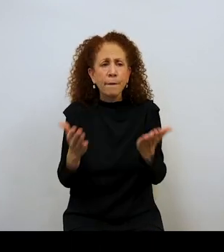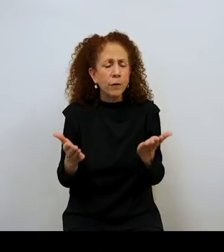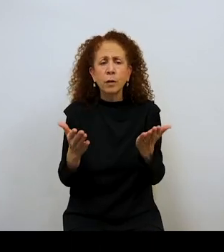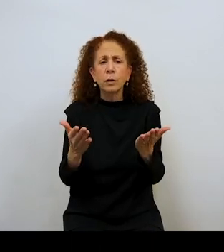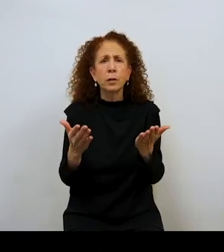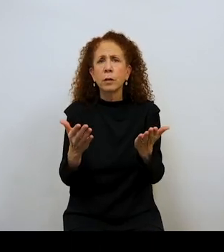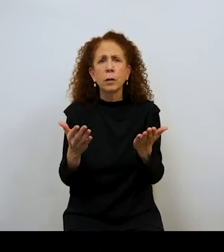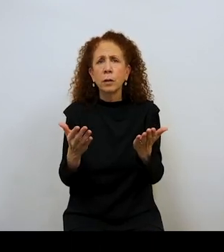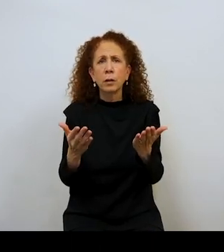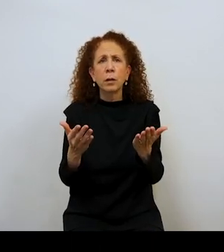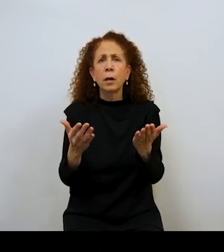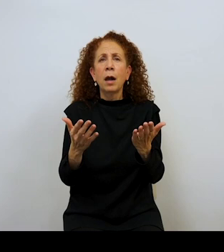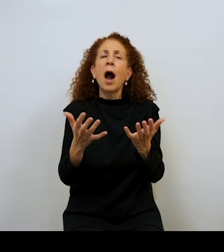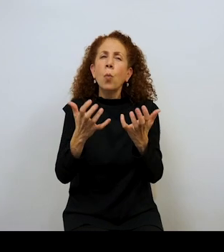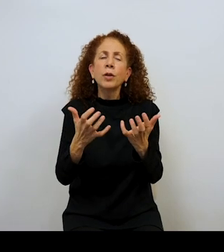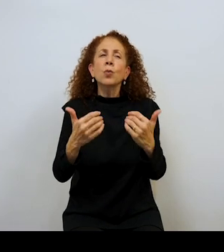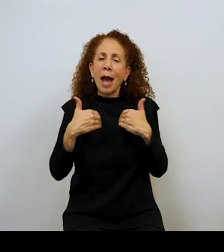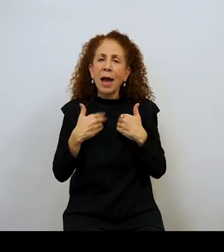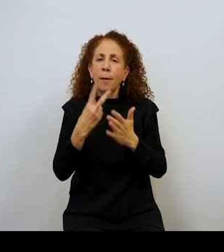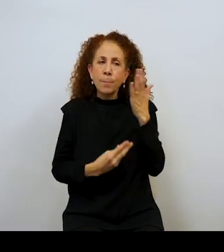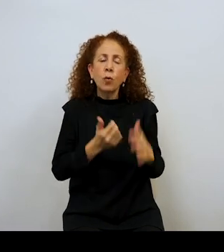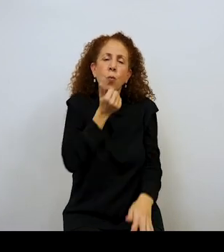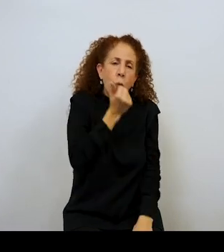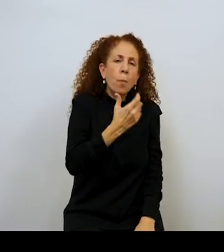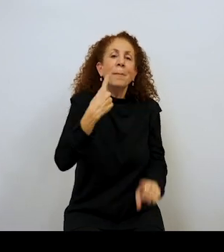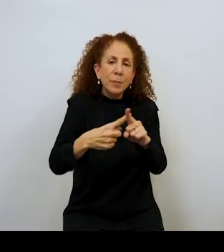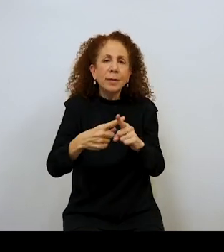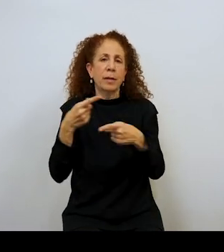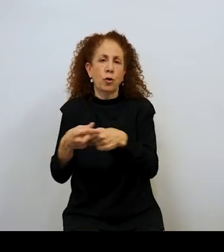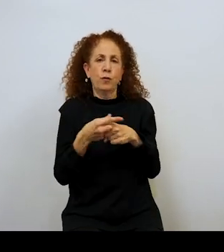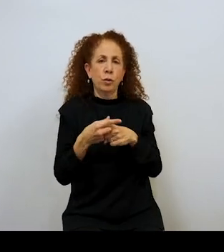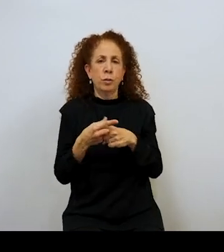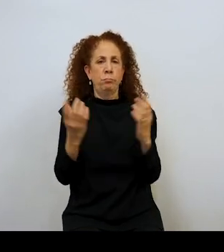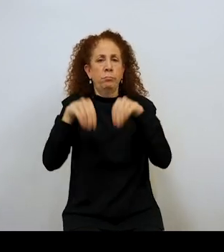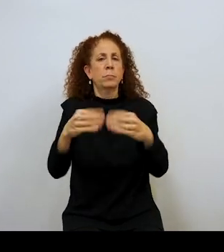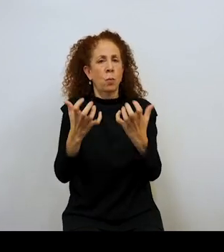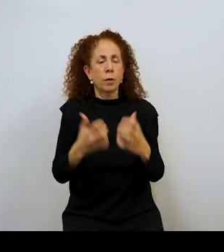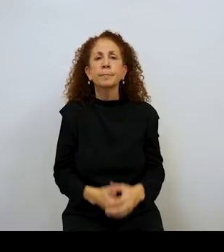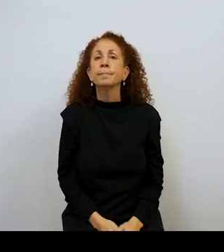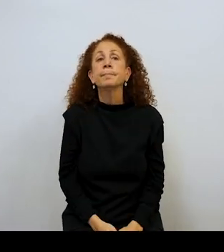both, that has a warmth as well as a conflagration to it.